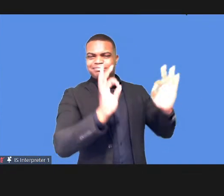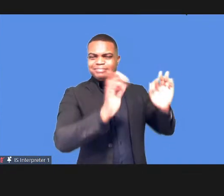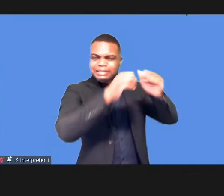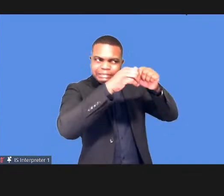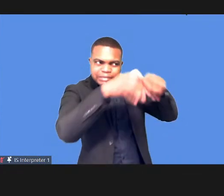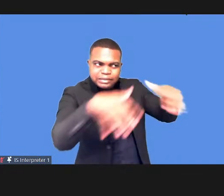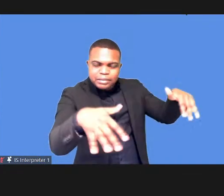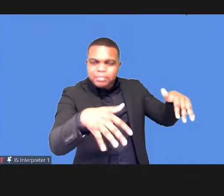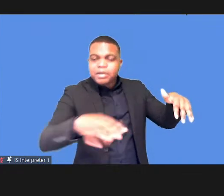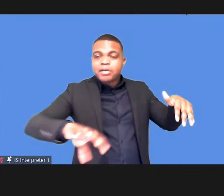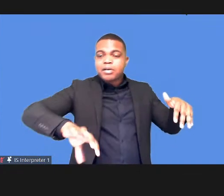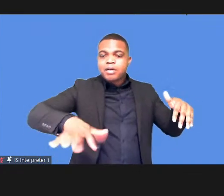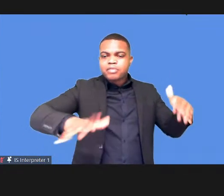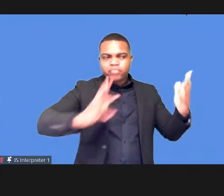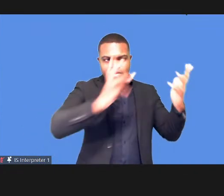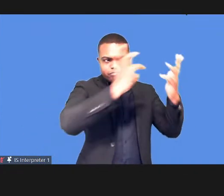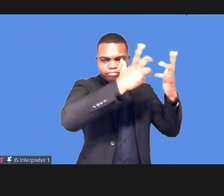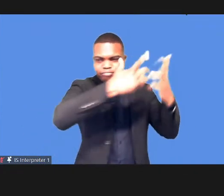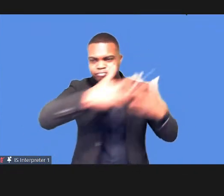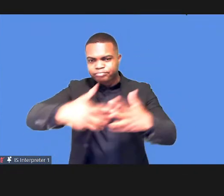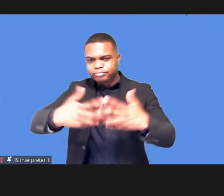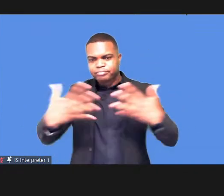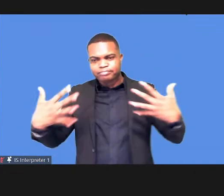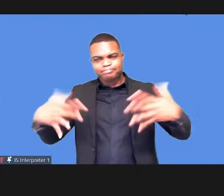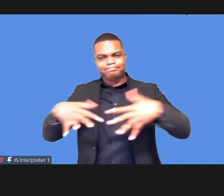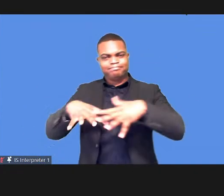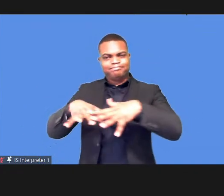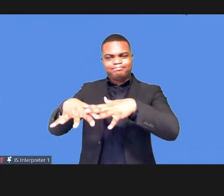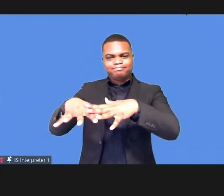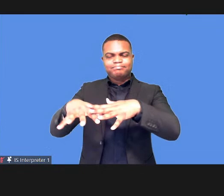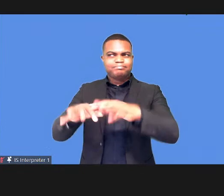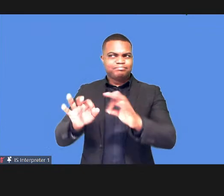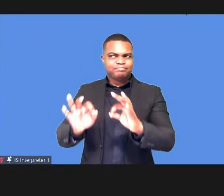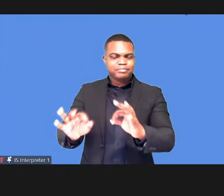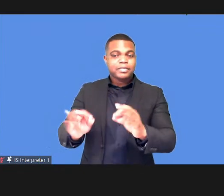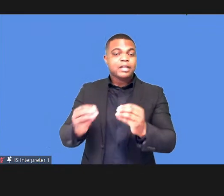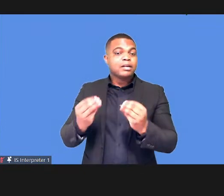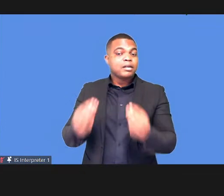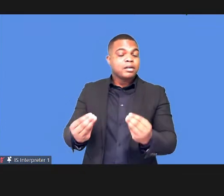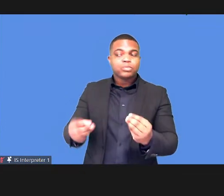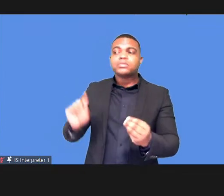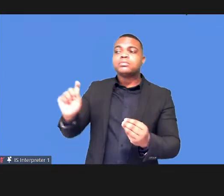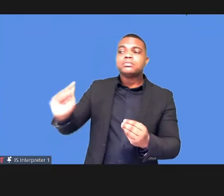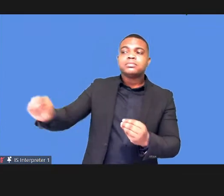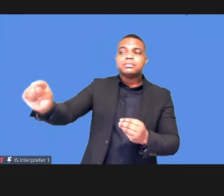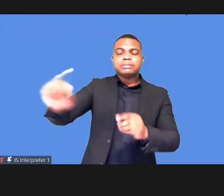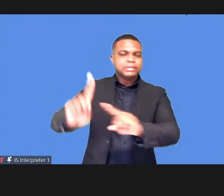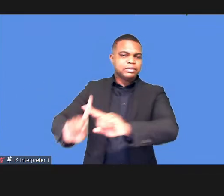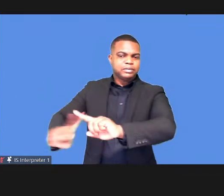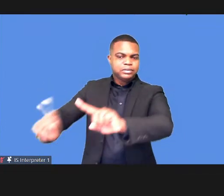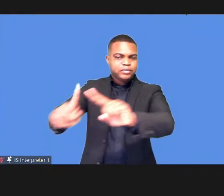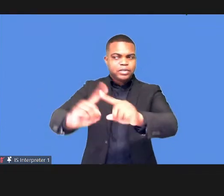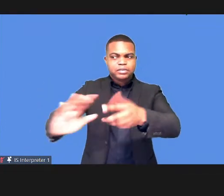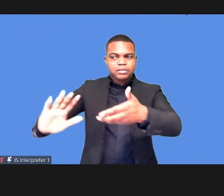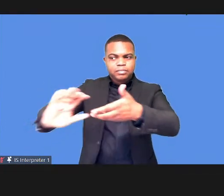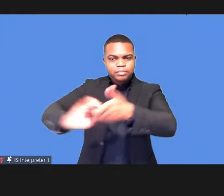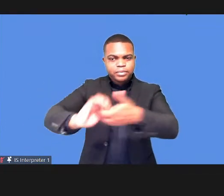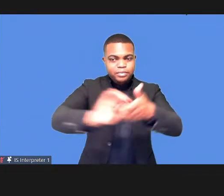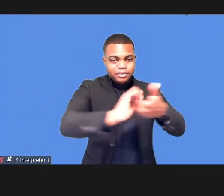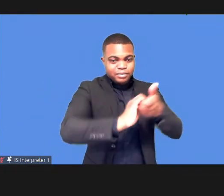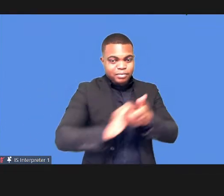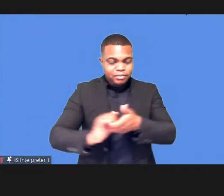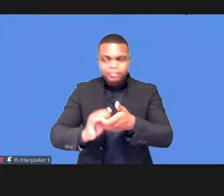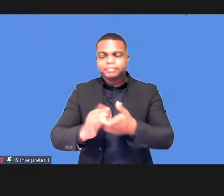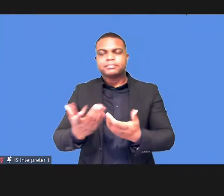stakeholders, including the private sector, research, and also